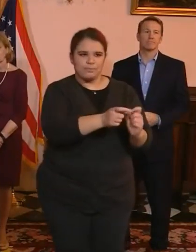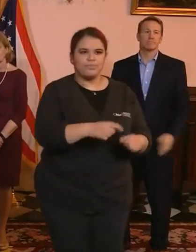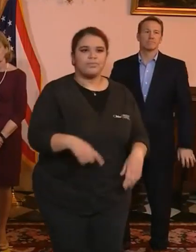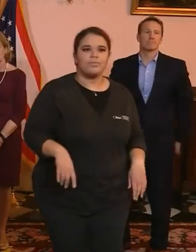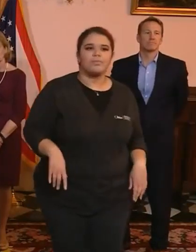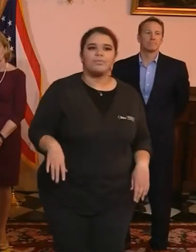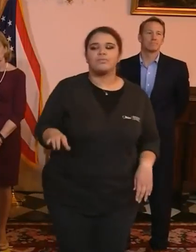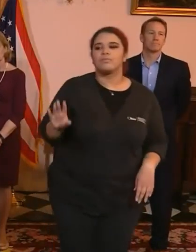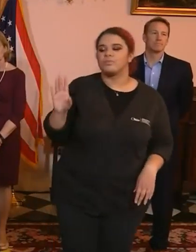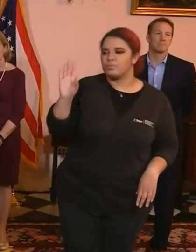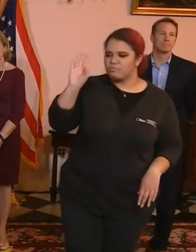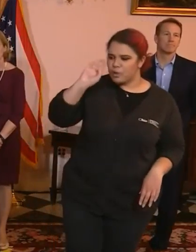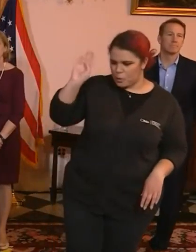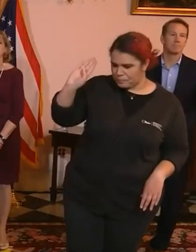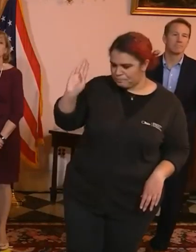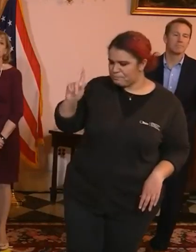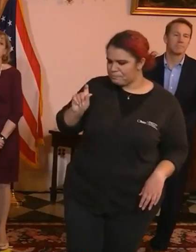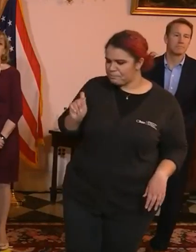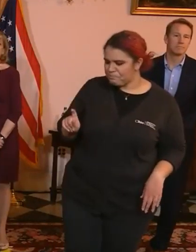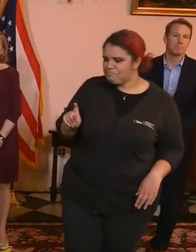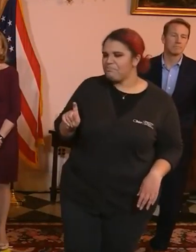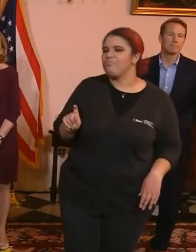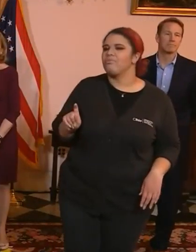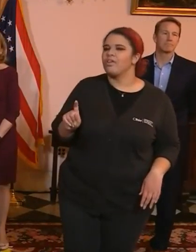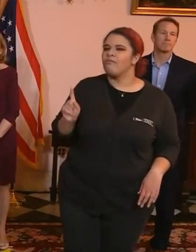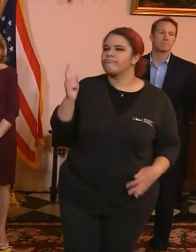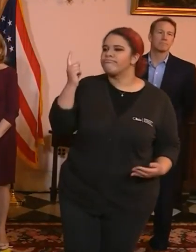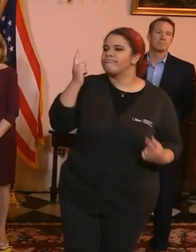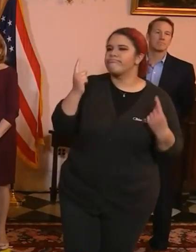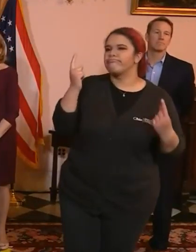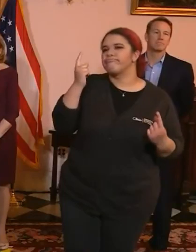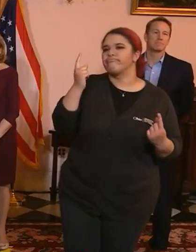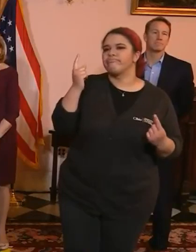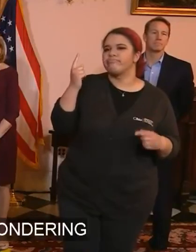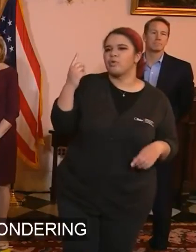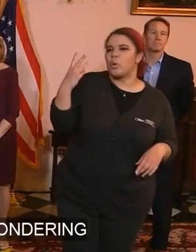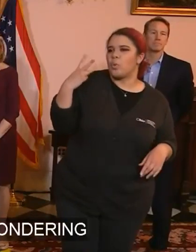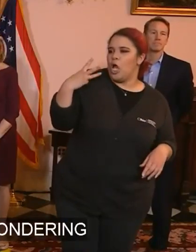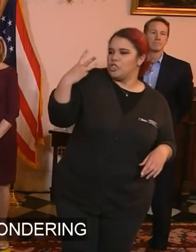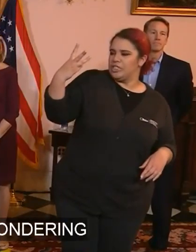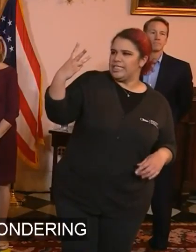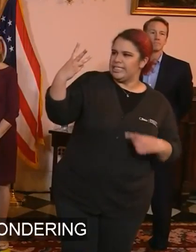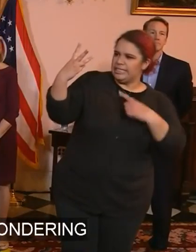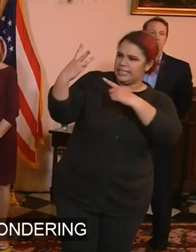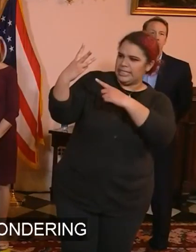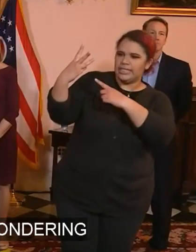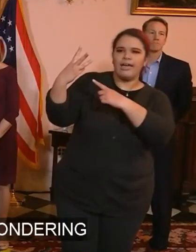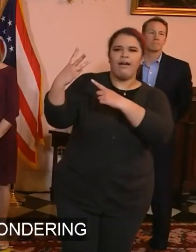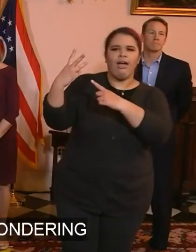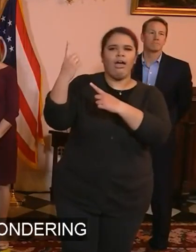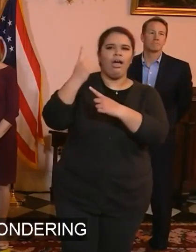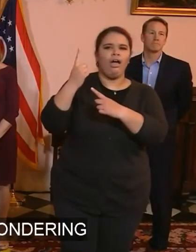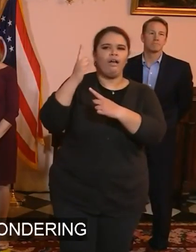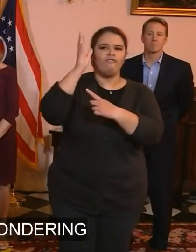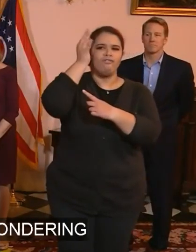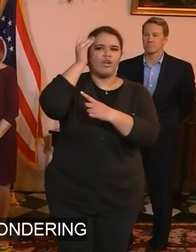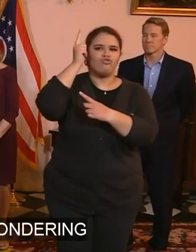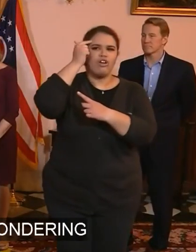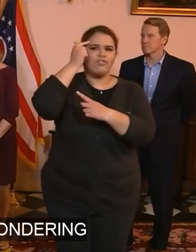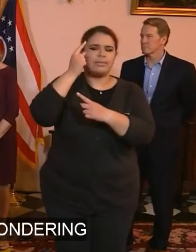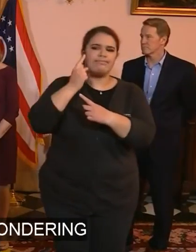News Service. I'm wondering what information you've gotten from Washington about your request to waive the work requirements that people need to